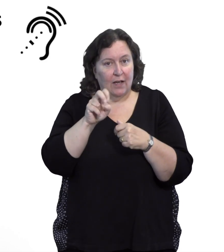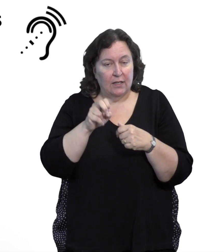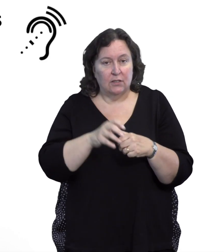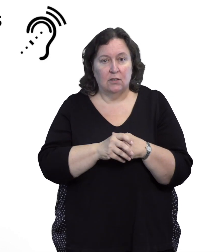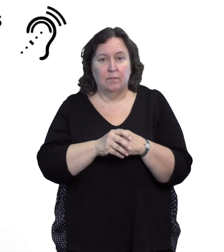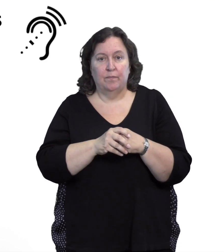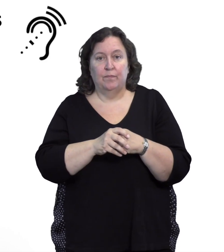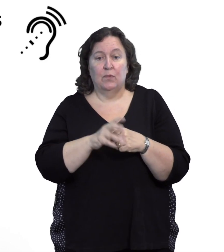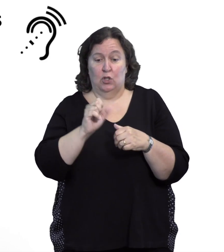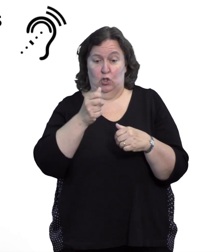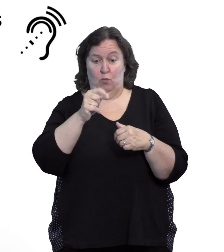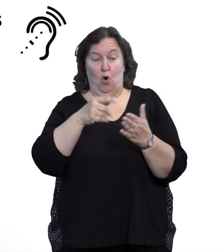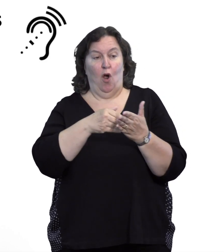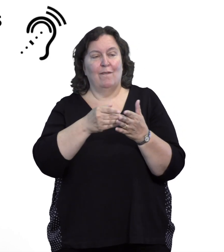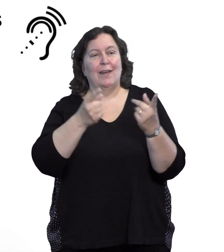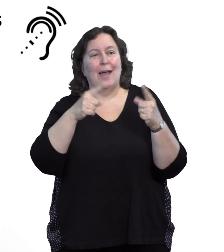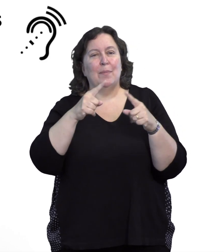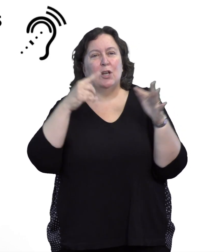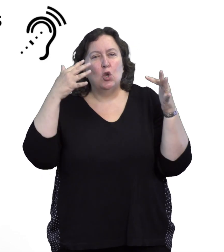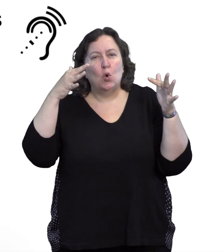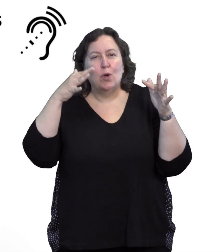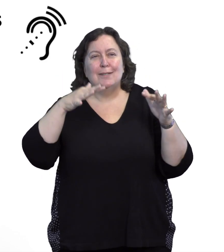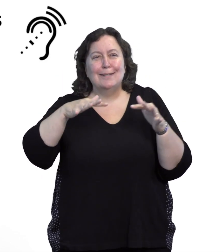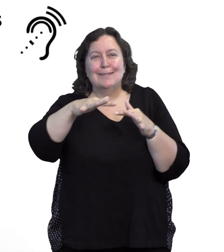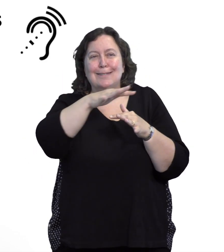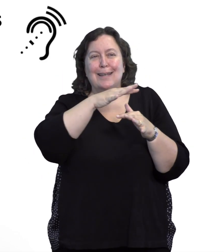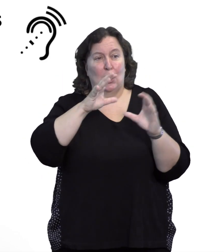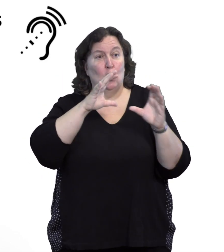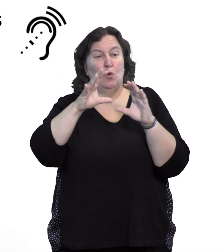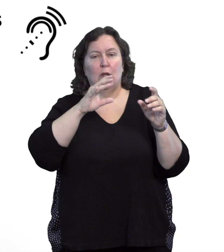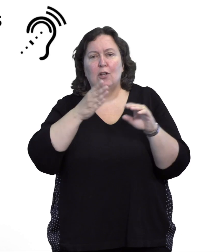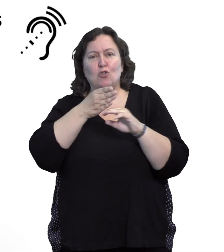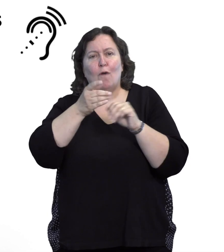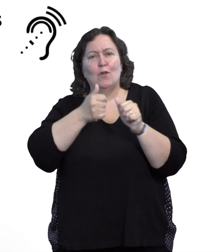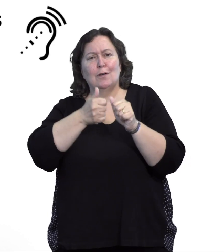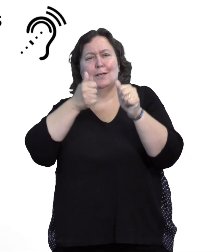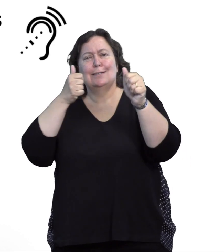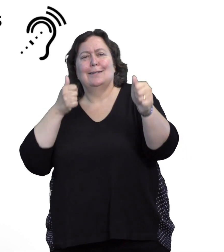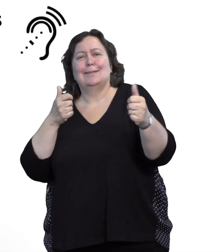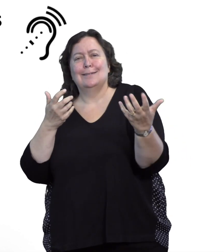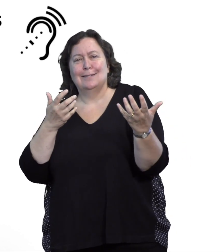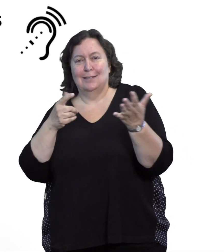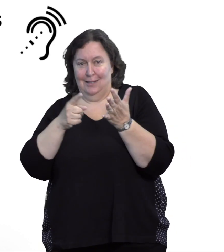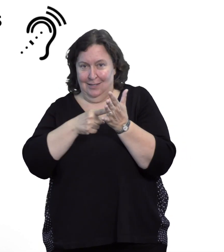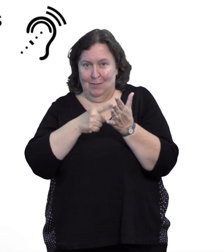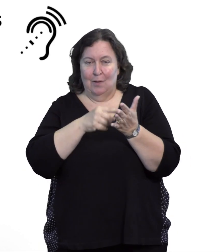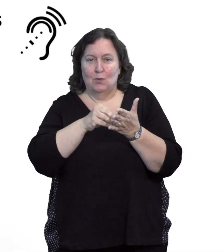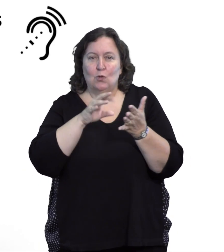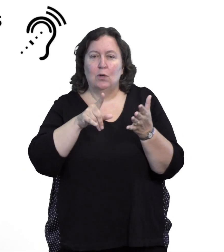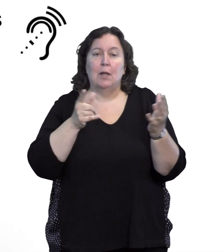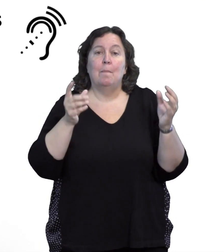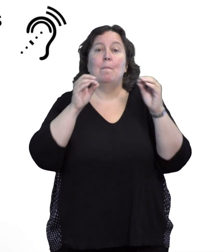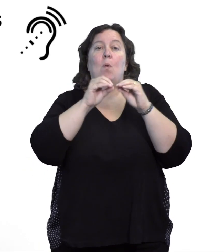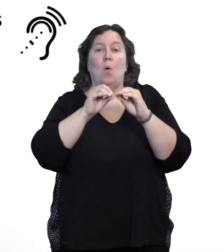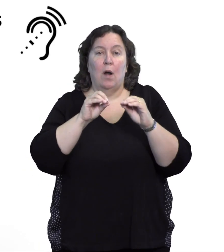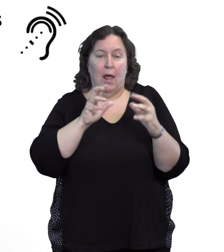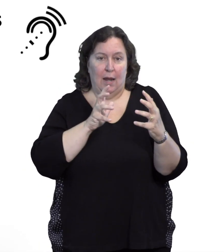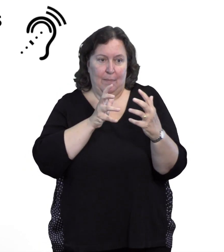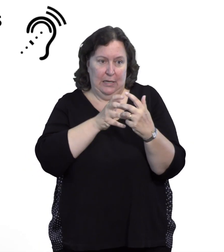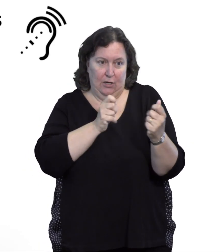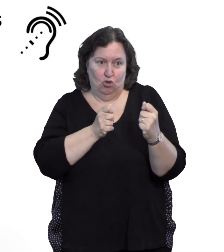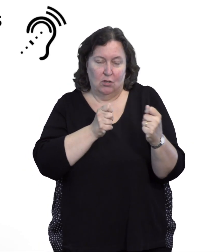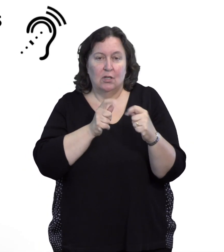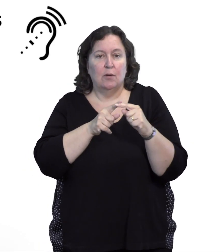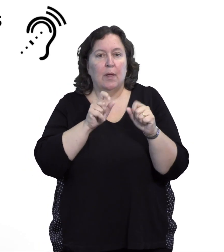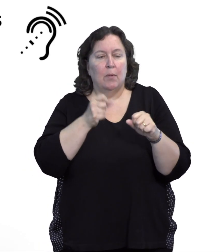devices. Sports often are in noisy settings and communication is at a distance. So sometimes students need